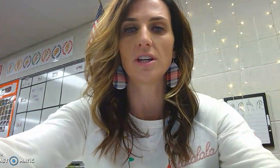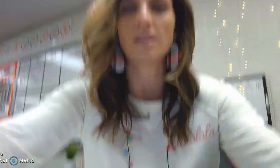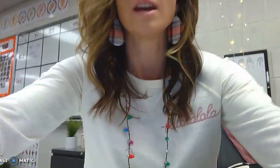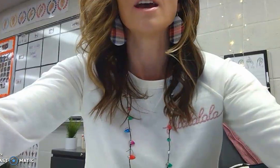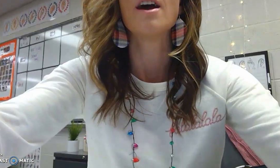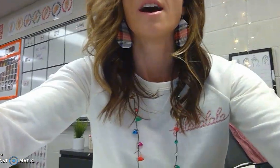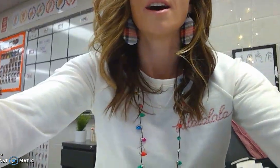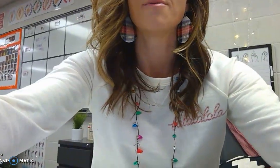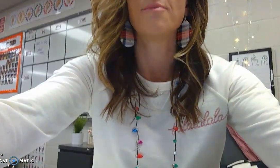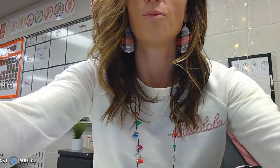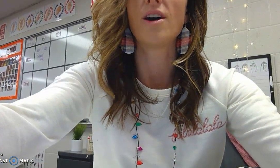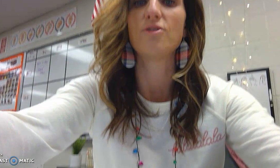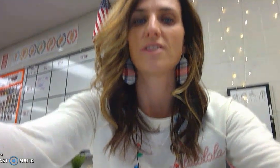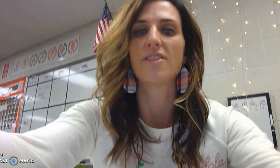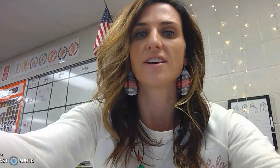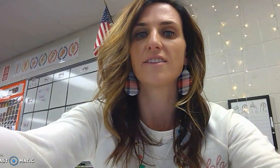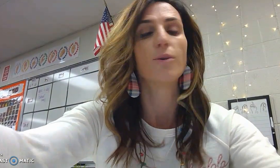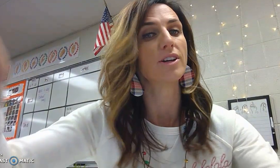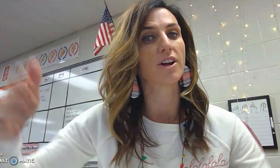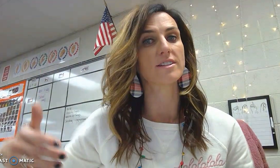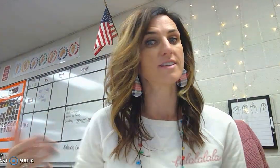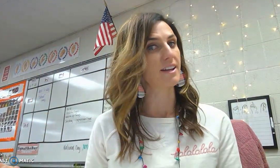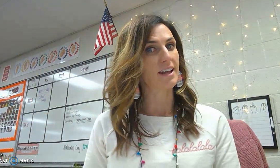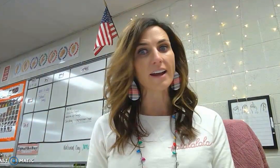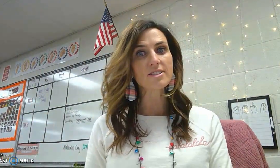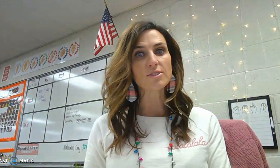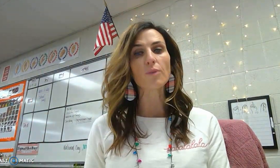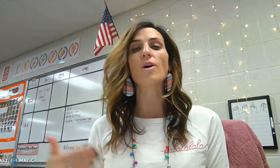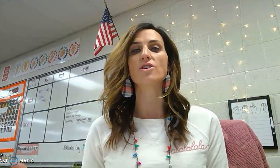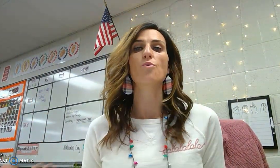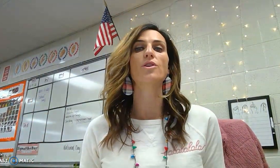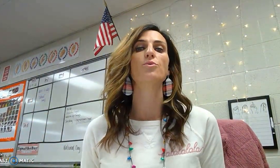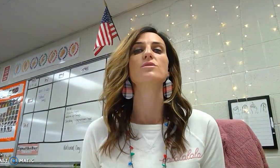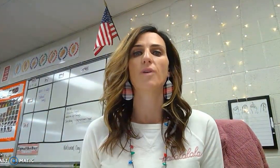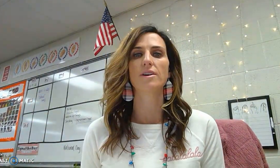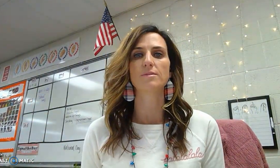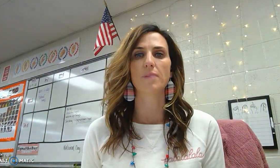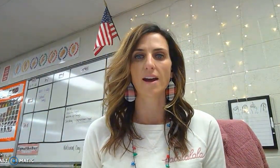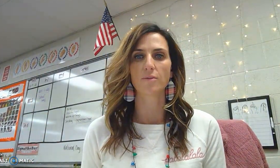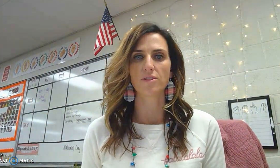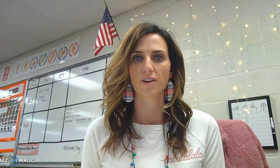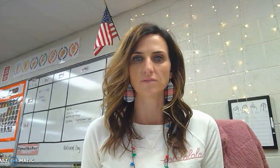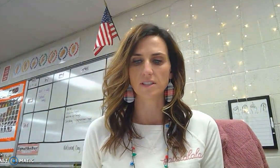conversation, while you can think of what you're going to sign next or what you want to respond back with the